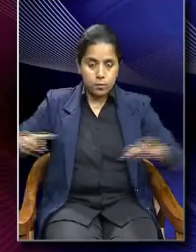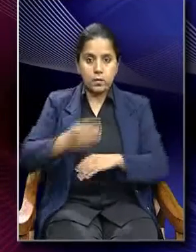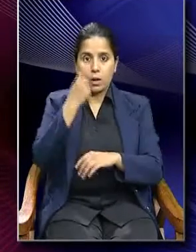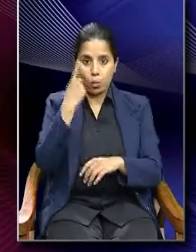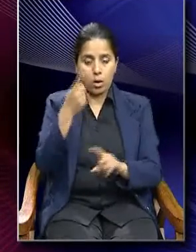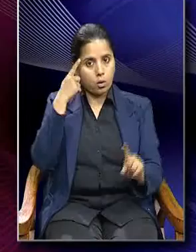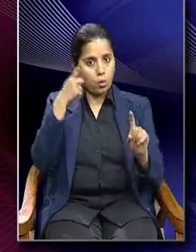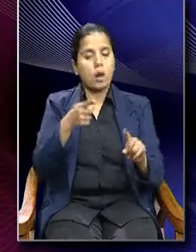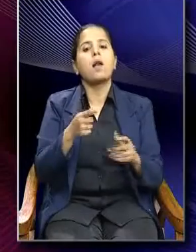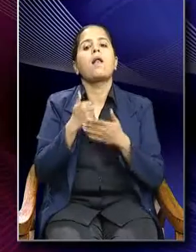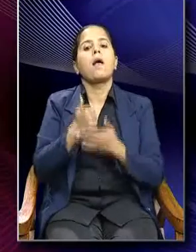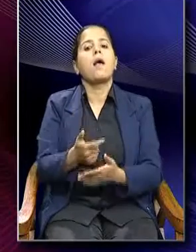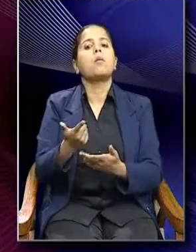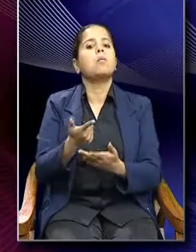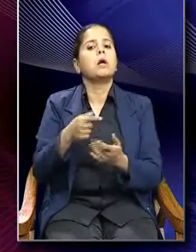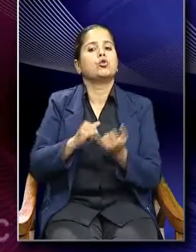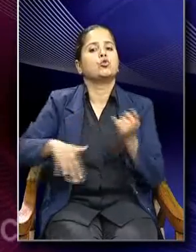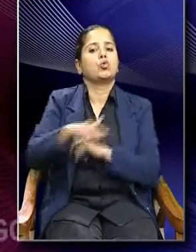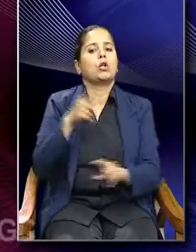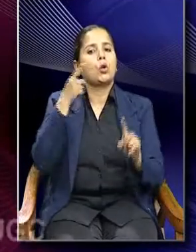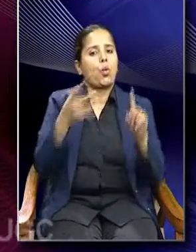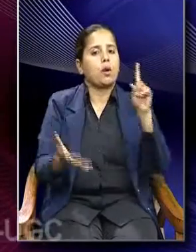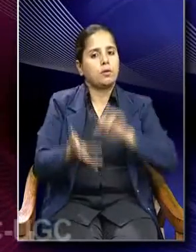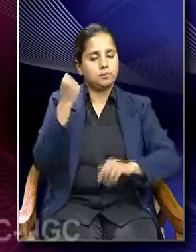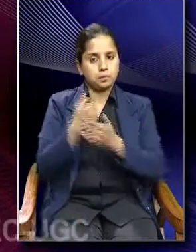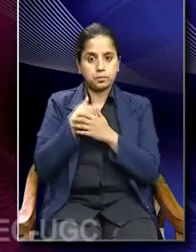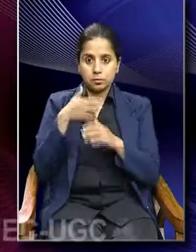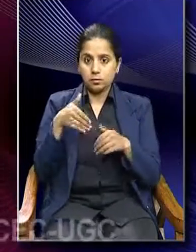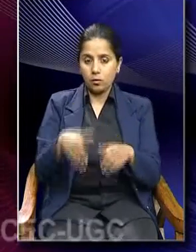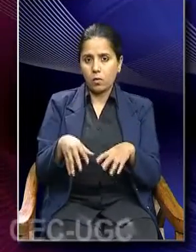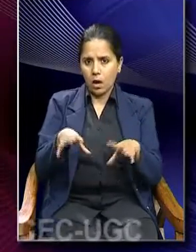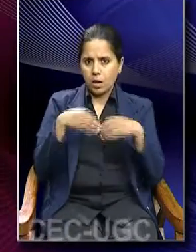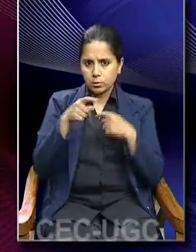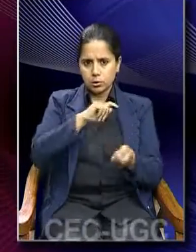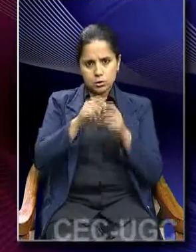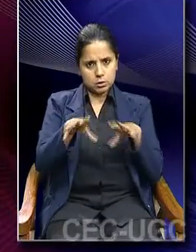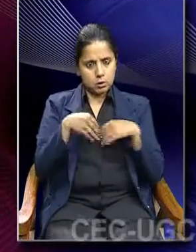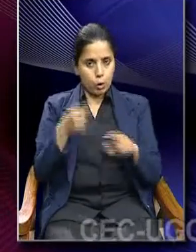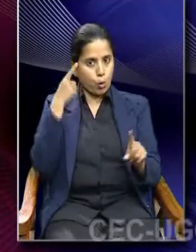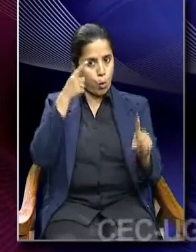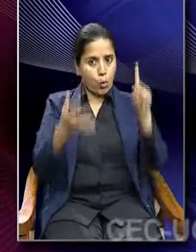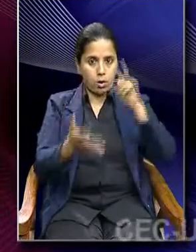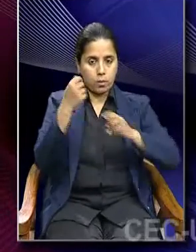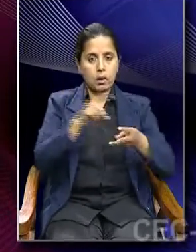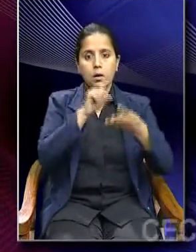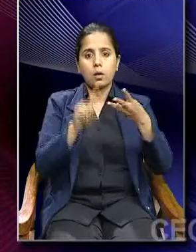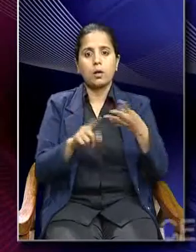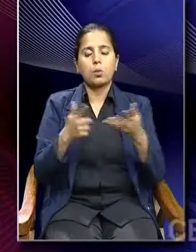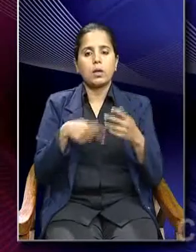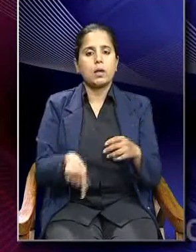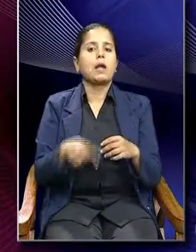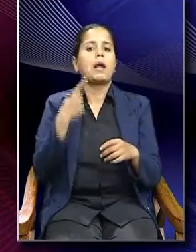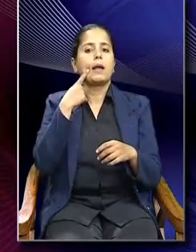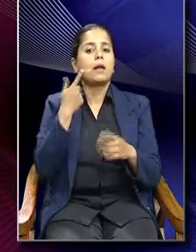the society's goal. Now, when we have adaptation and goal attainment, the third is